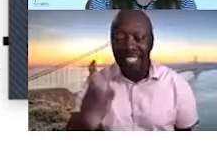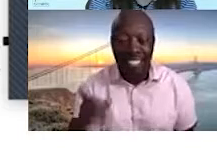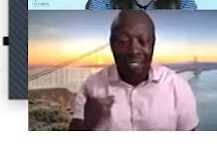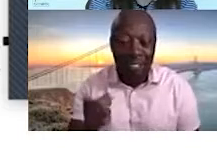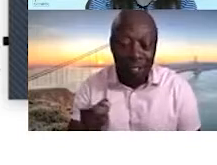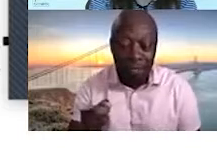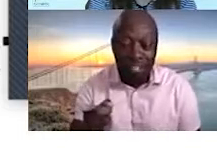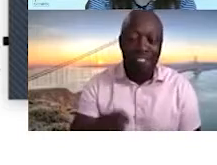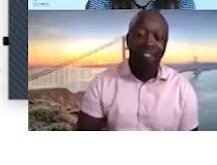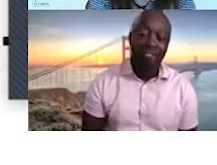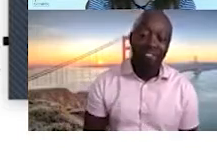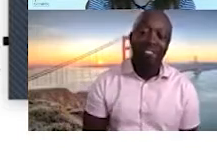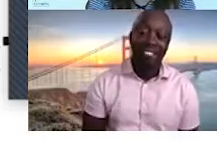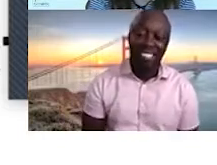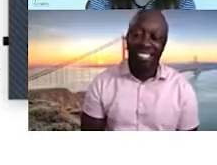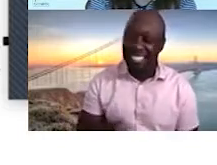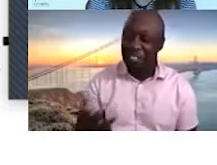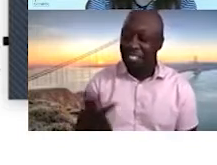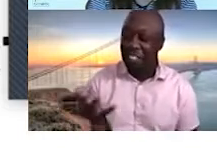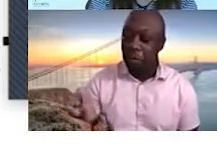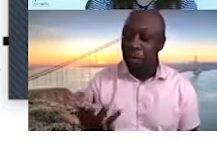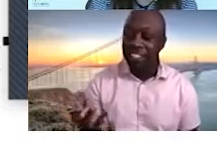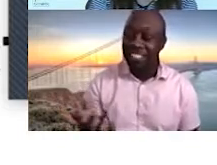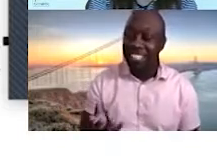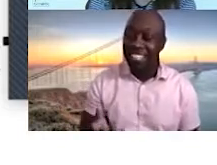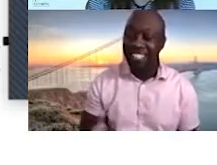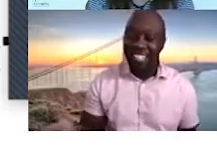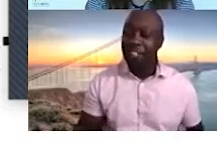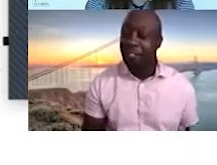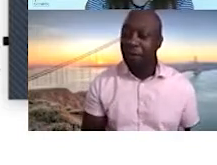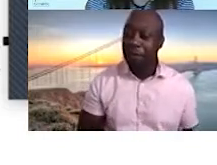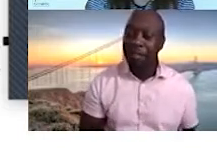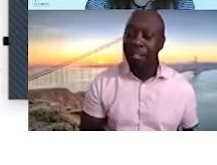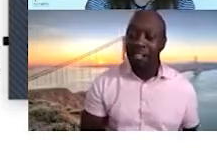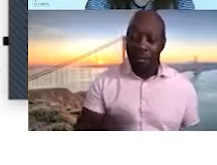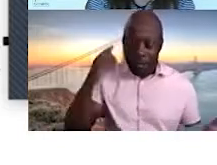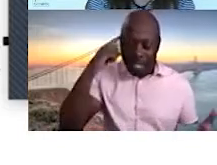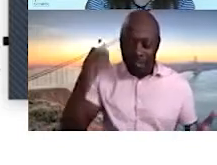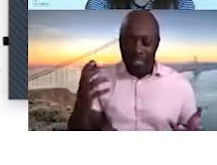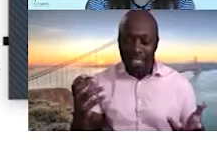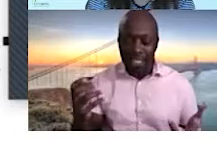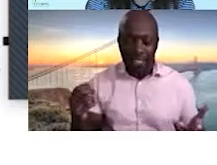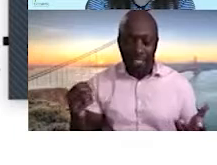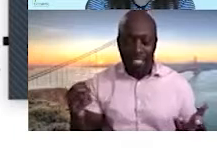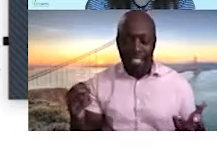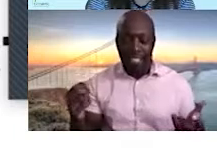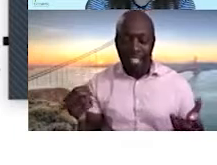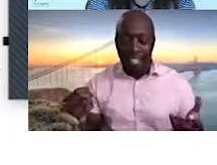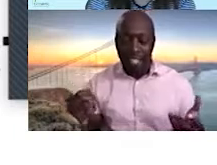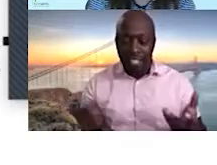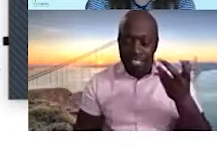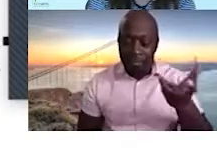The less you know, the better. It sounds a little weird to say the less you know, the better. But I was thinking